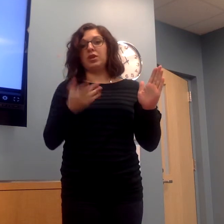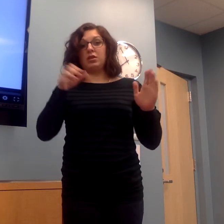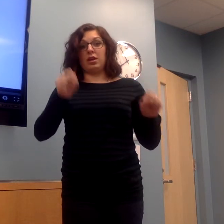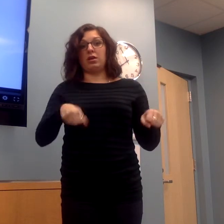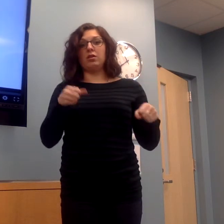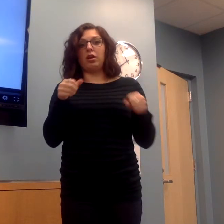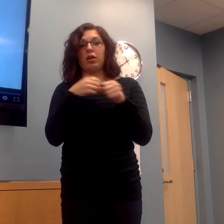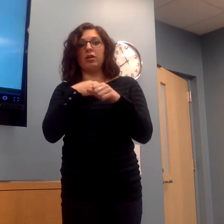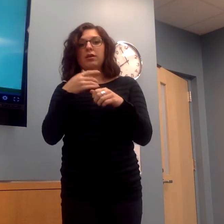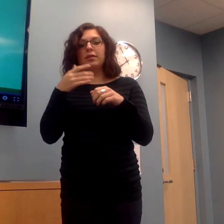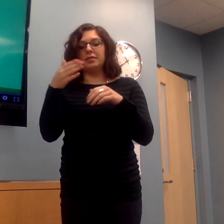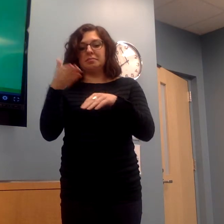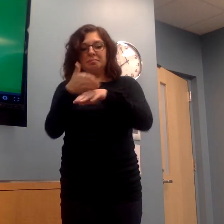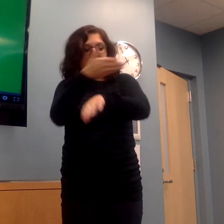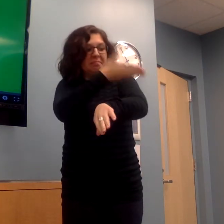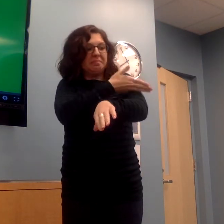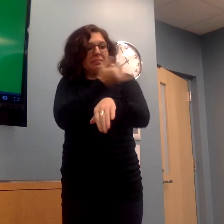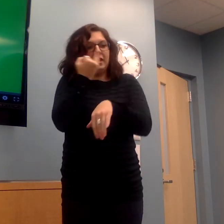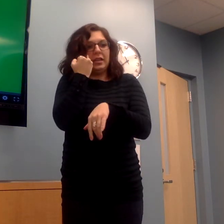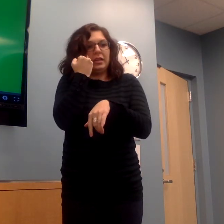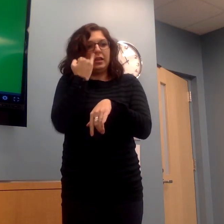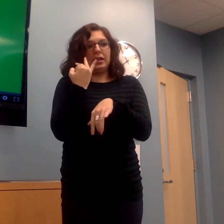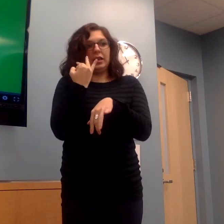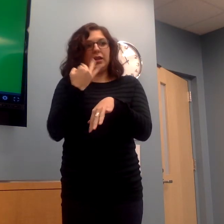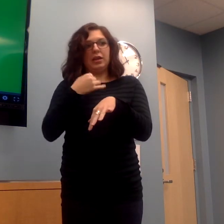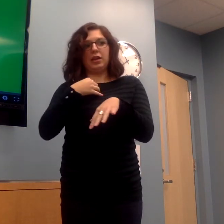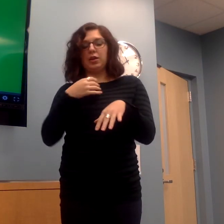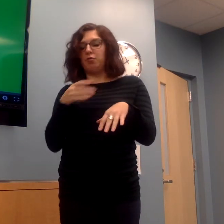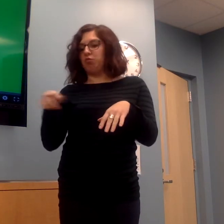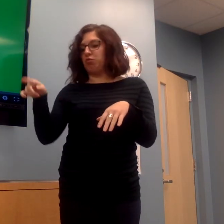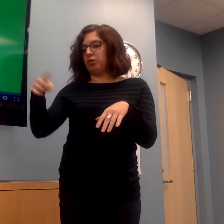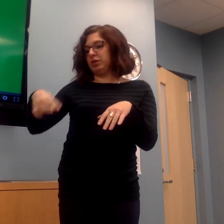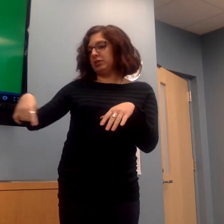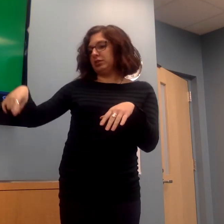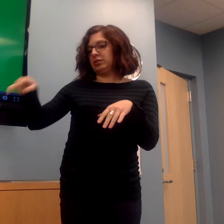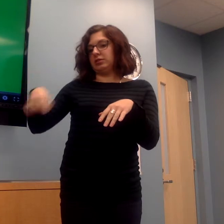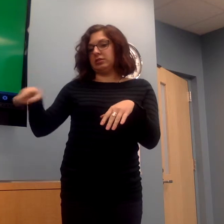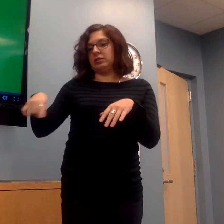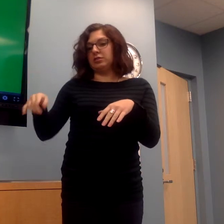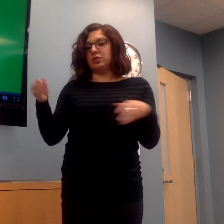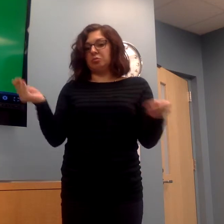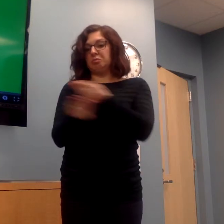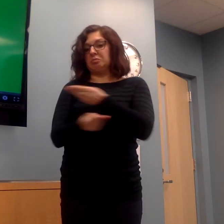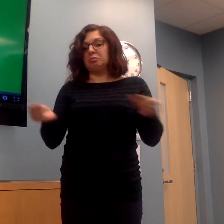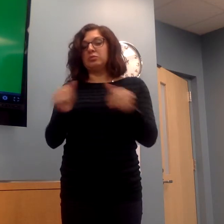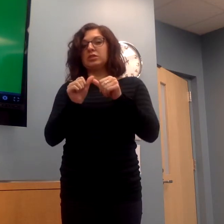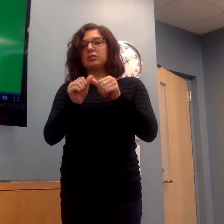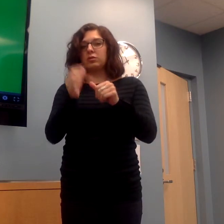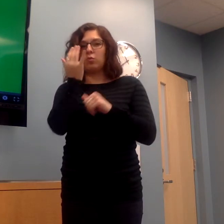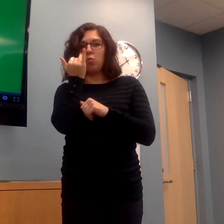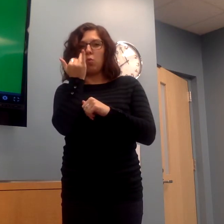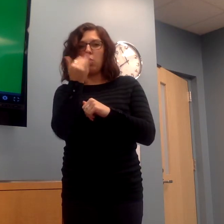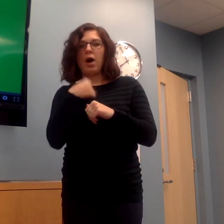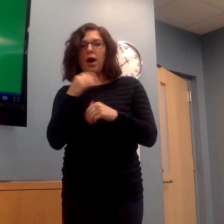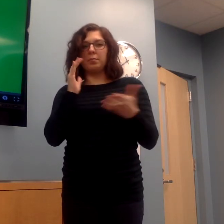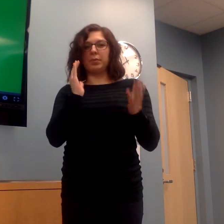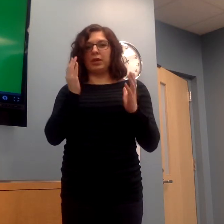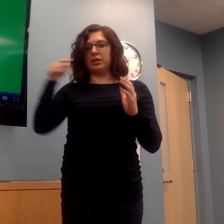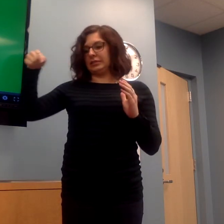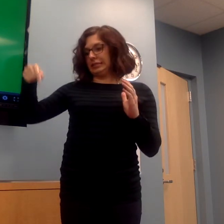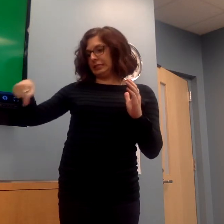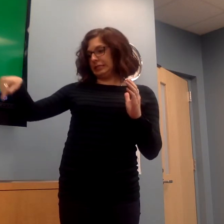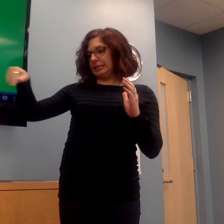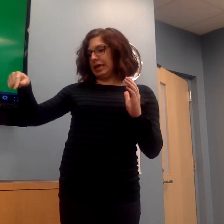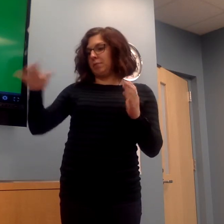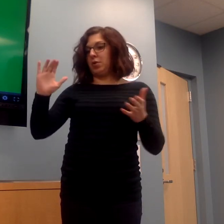by specializing in production according to comparative advantage rather than absolute advantage. Comparative advantage means that your country can produce